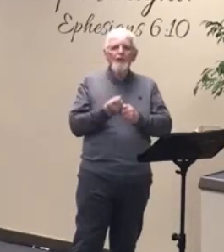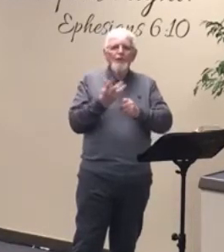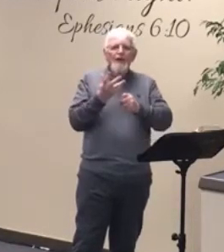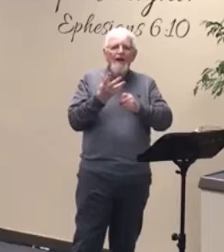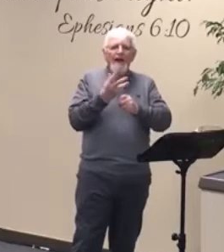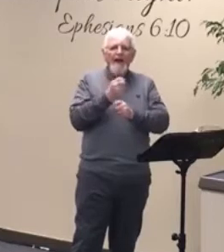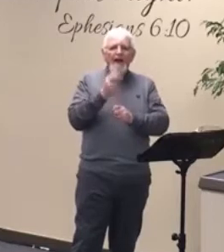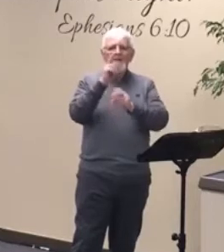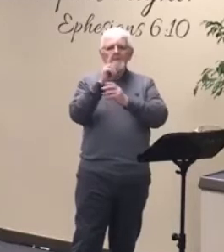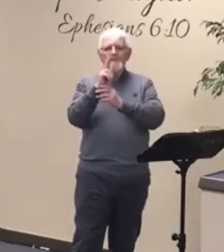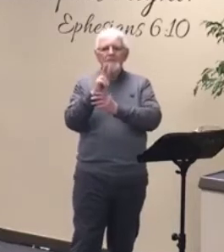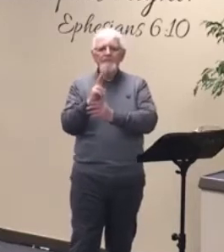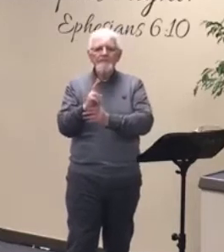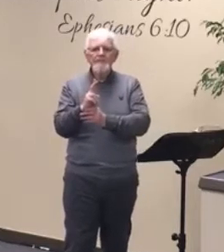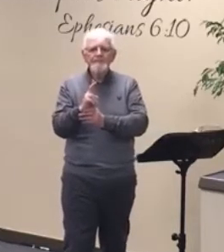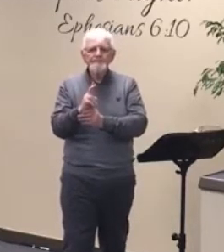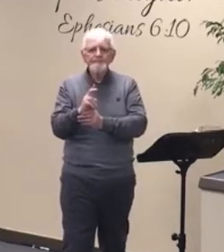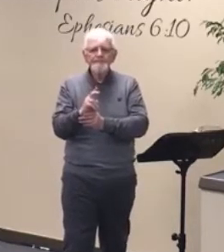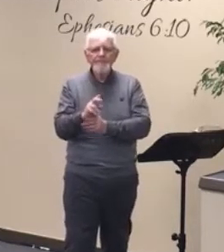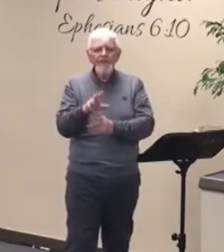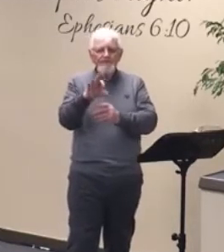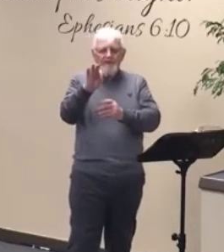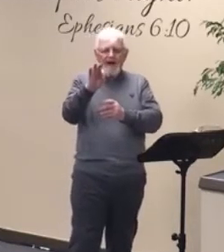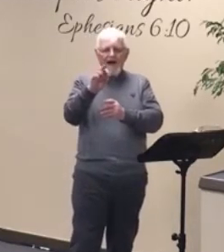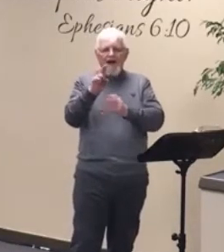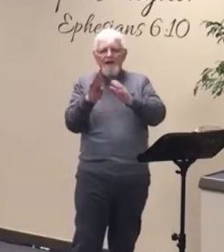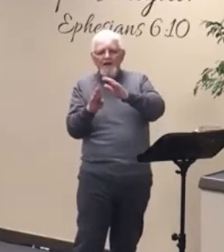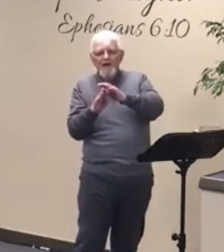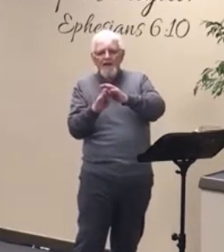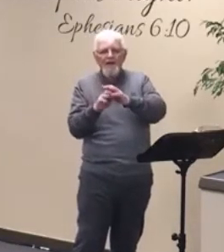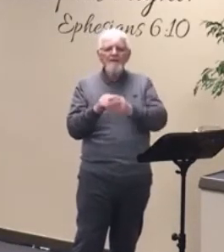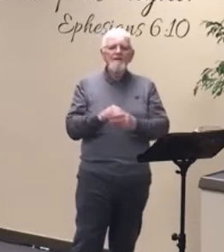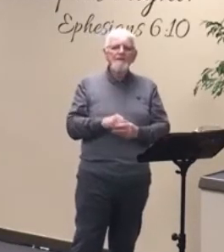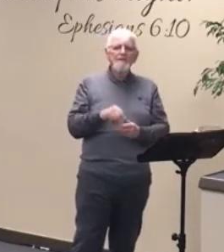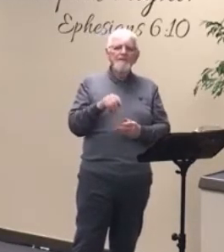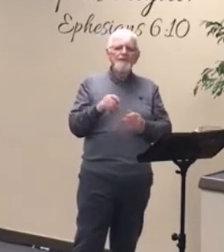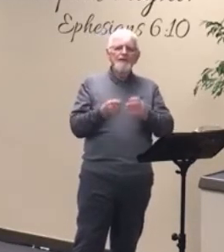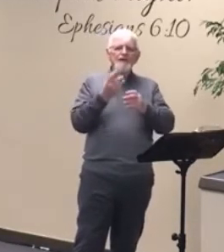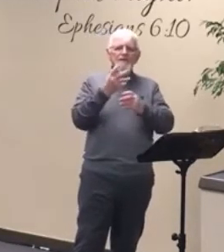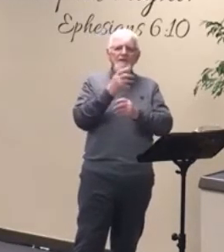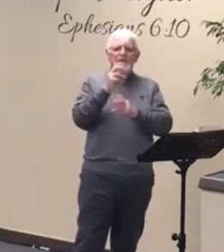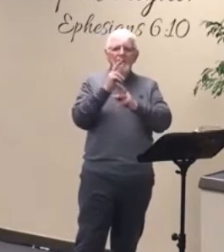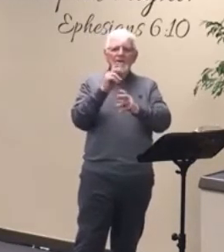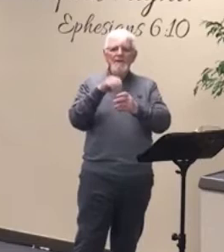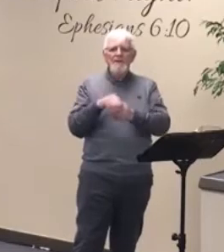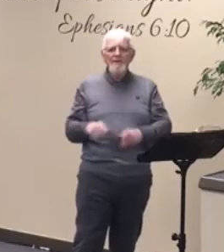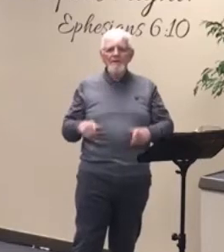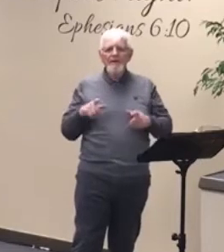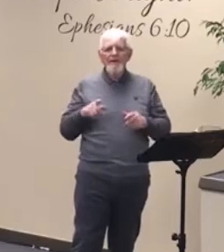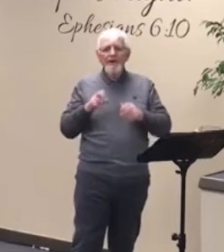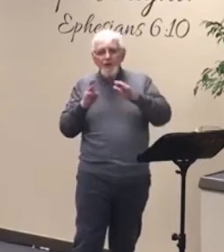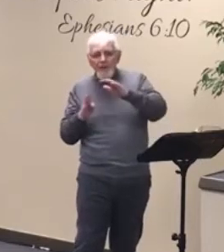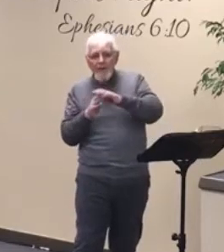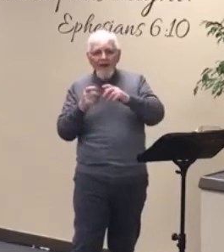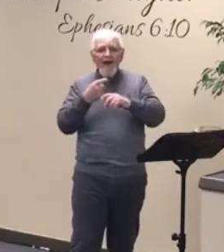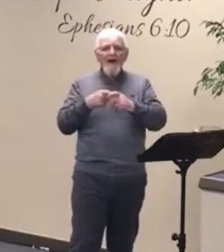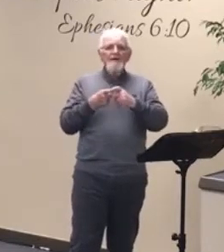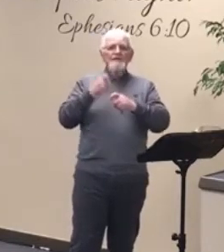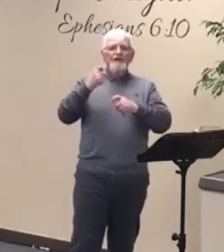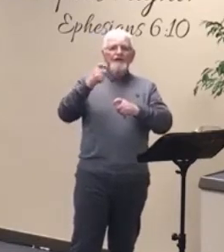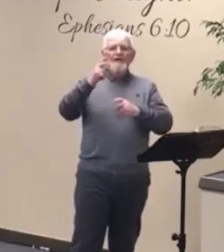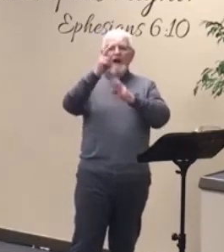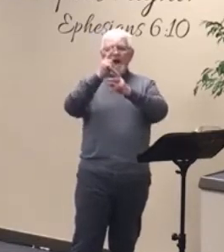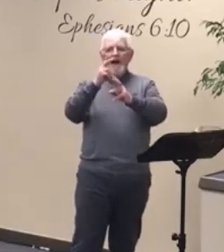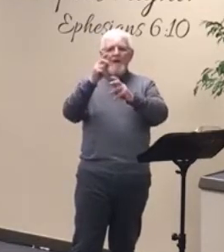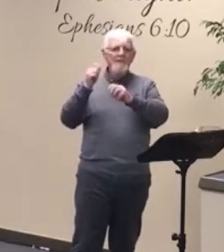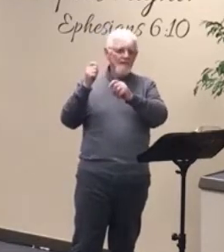and honor. By humility are riches and honor in life. The humility comes first and then the honor follows.